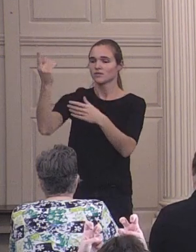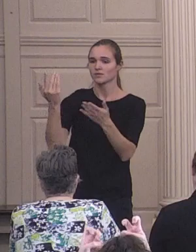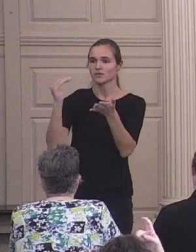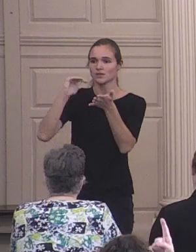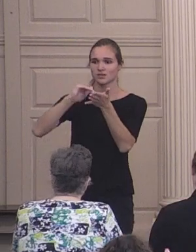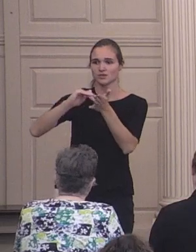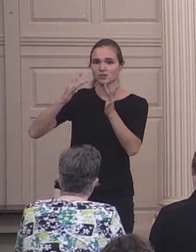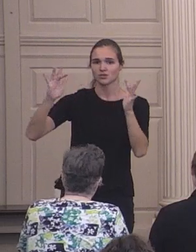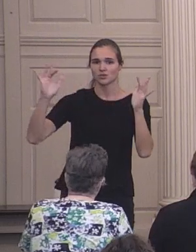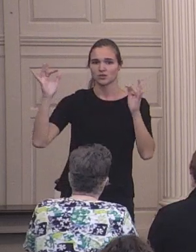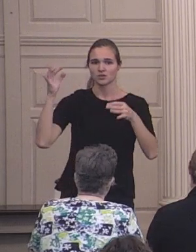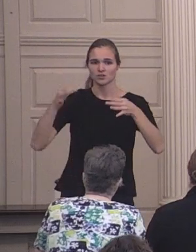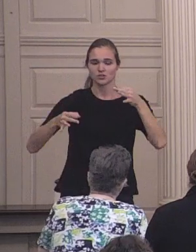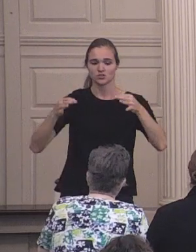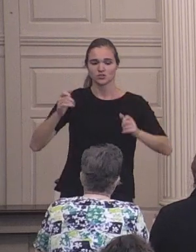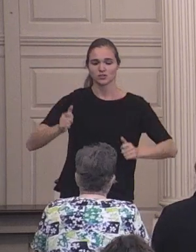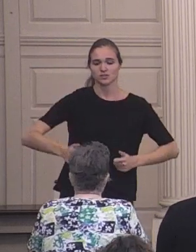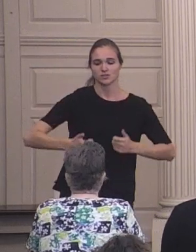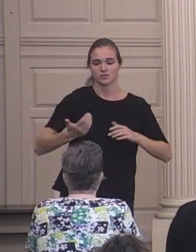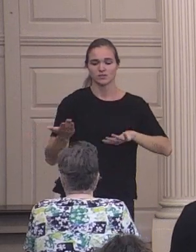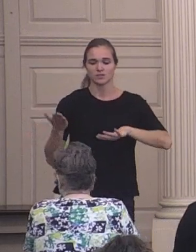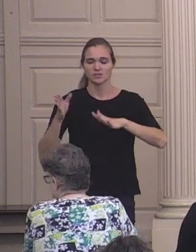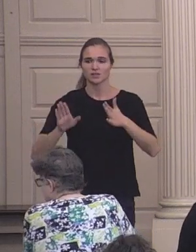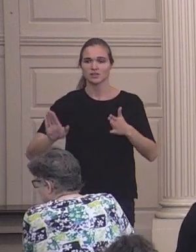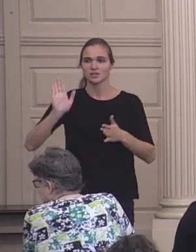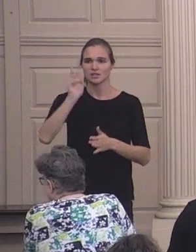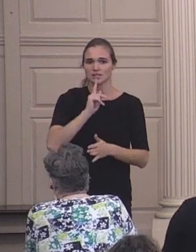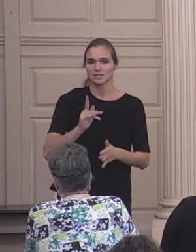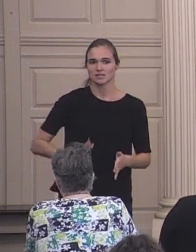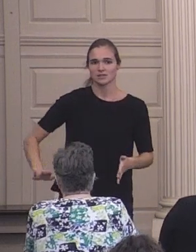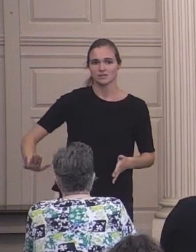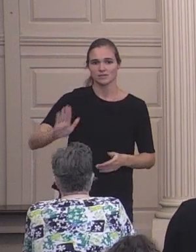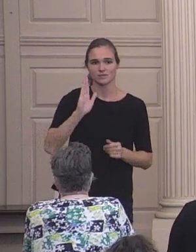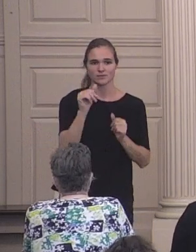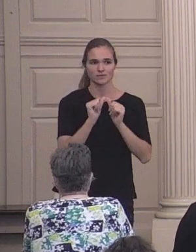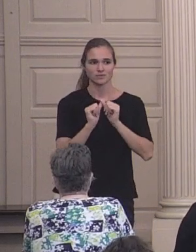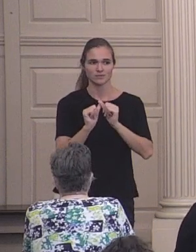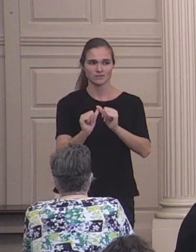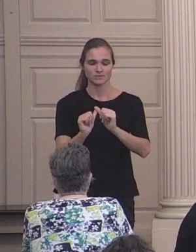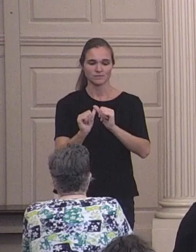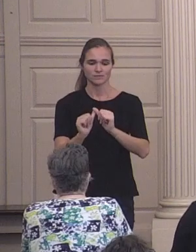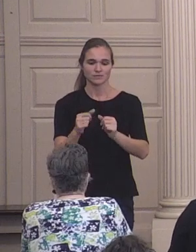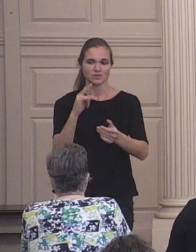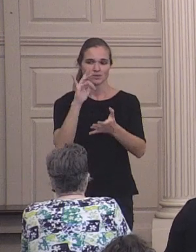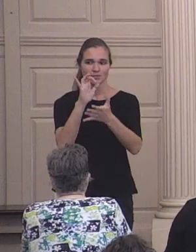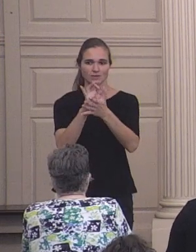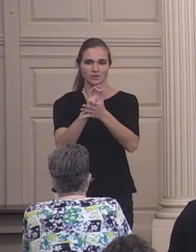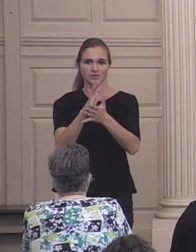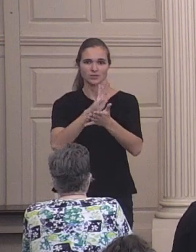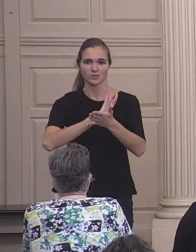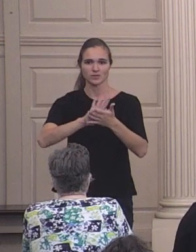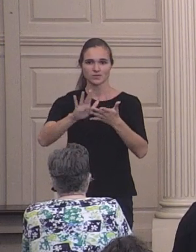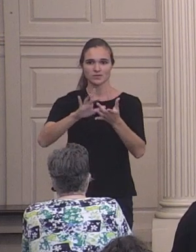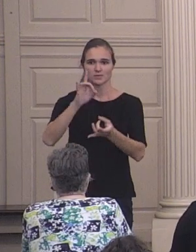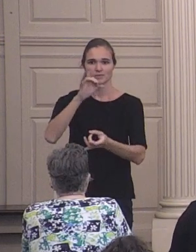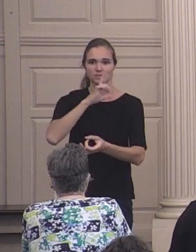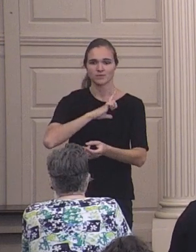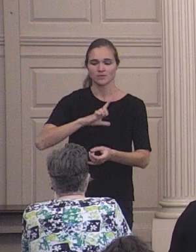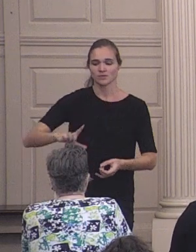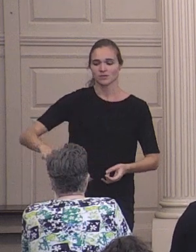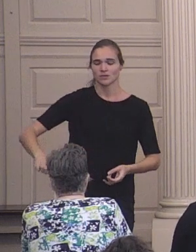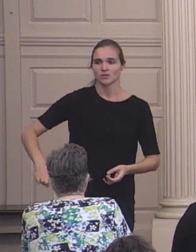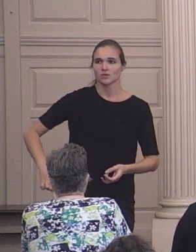in glory to judge the living and the dead, and his kingdom will have no end. I believe in the Holy